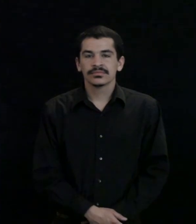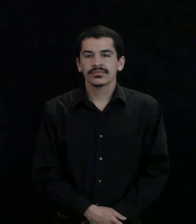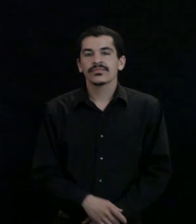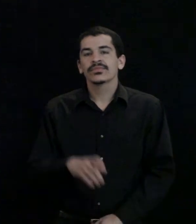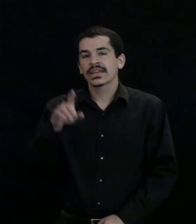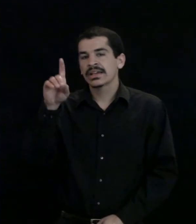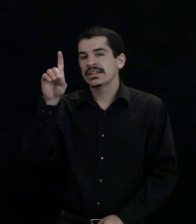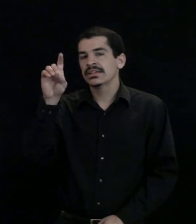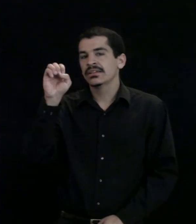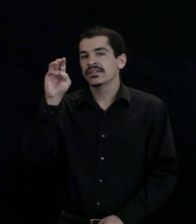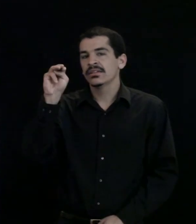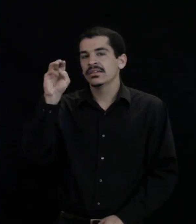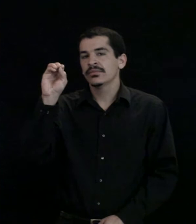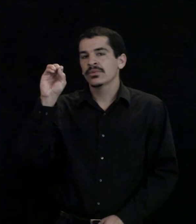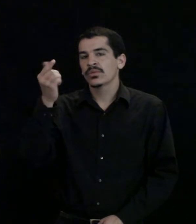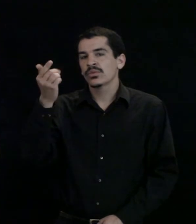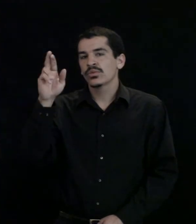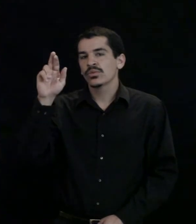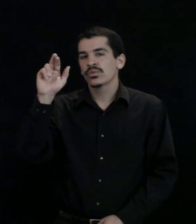Demographics.